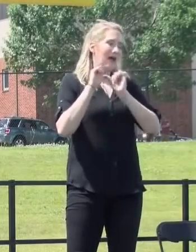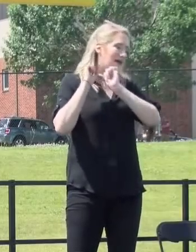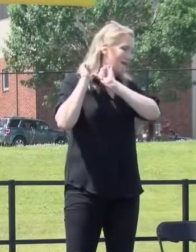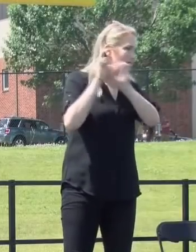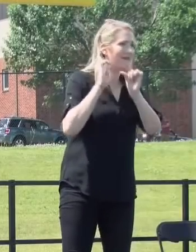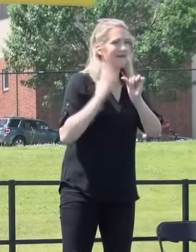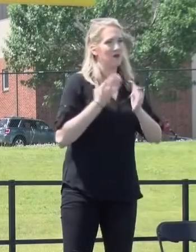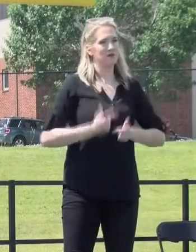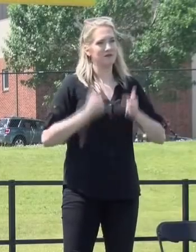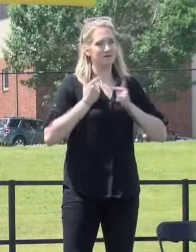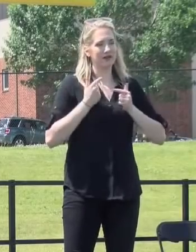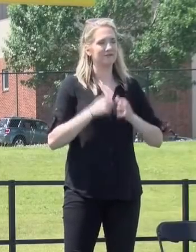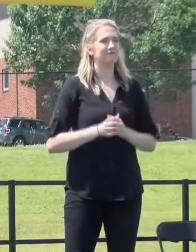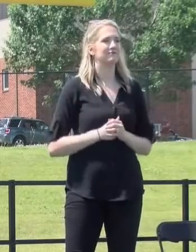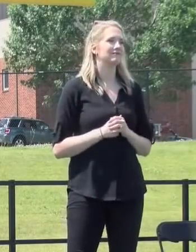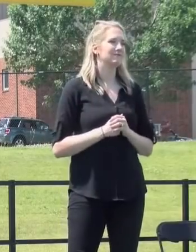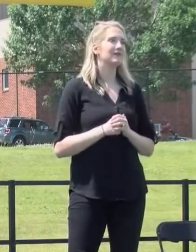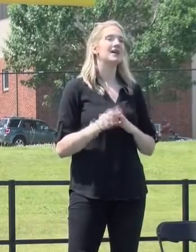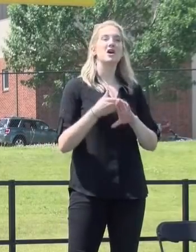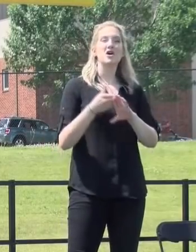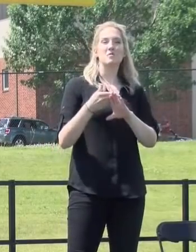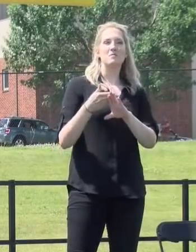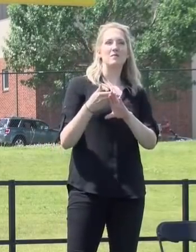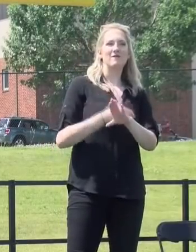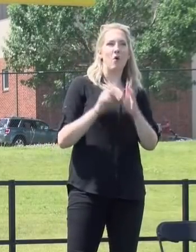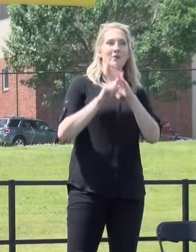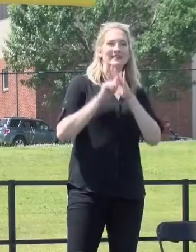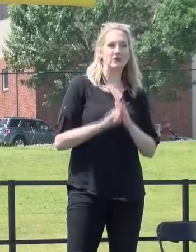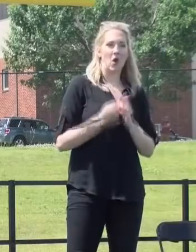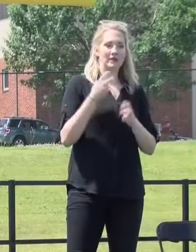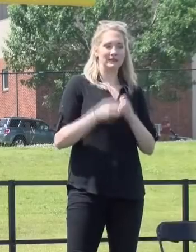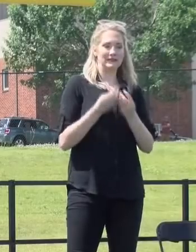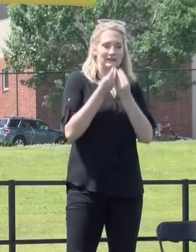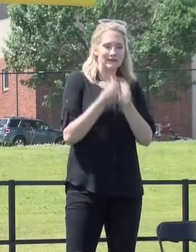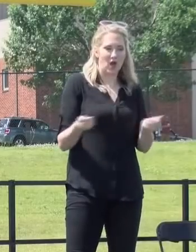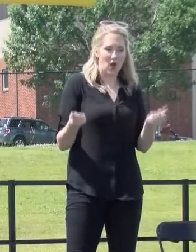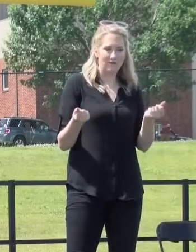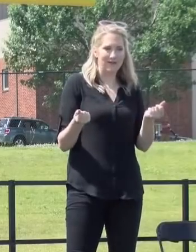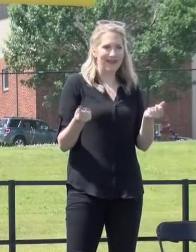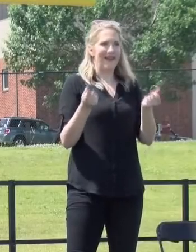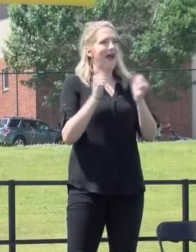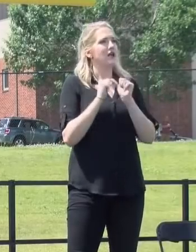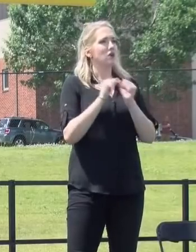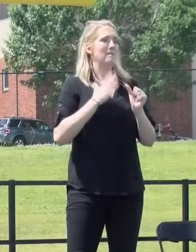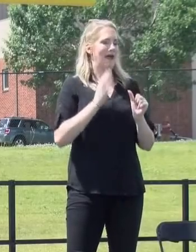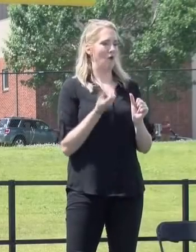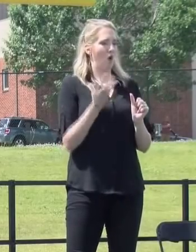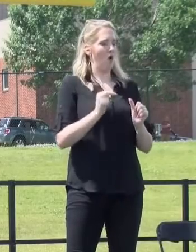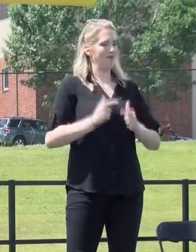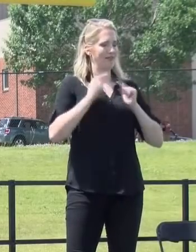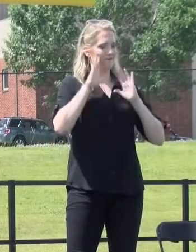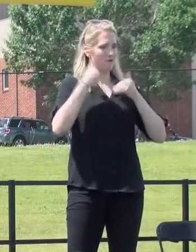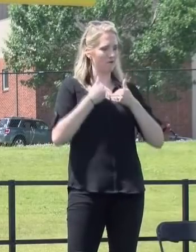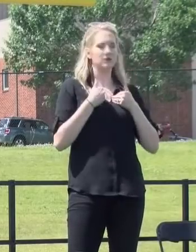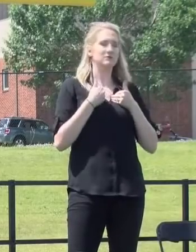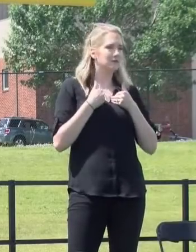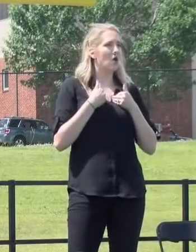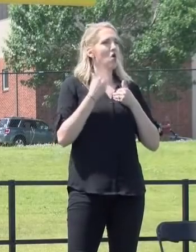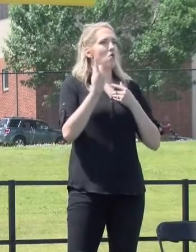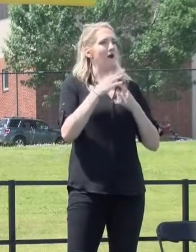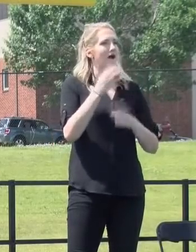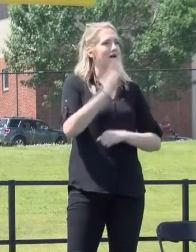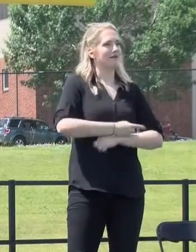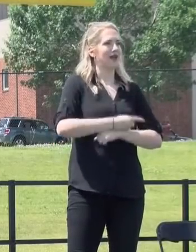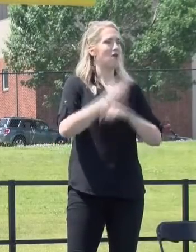life. Before we start to solve those problems and carry on with our individual lives, let's take a day to celebrate